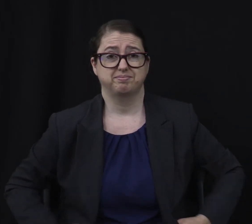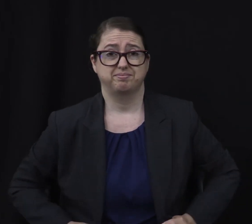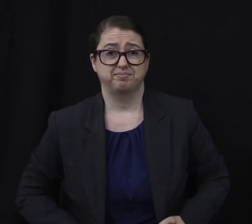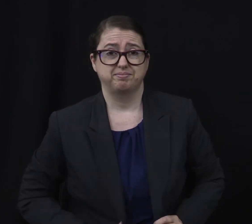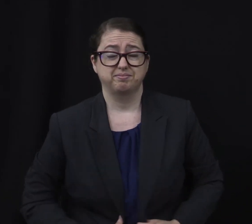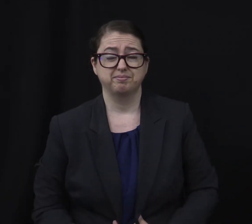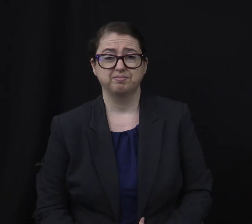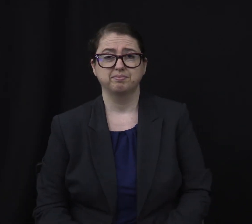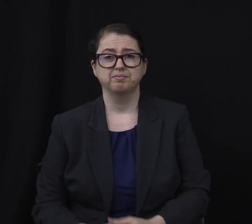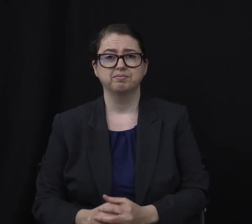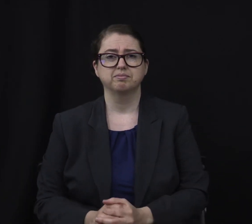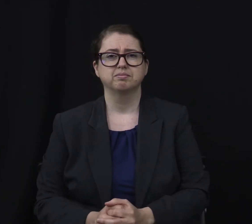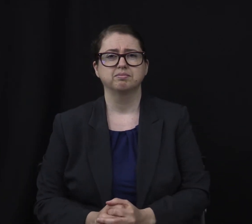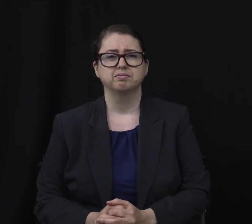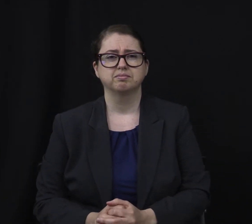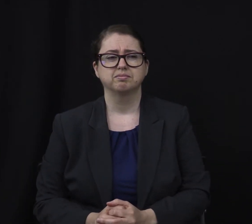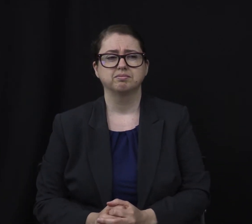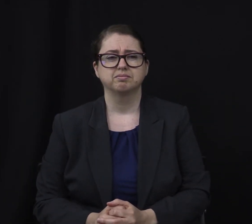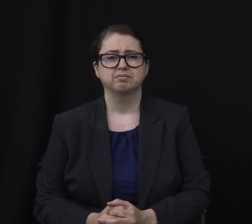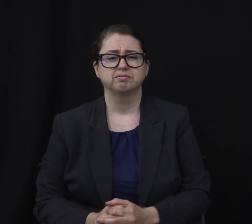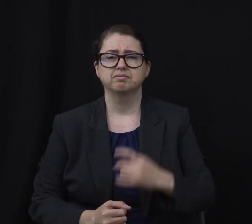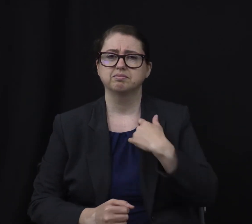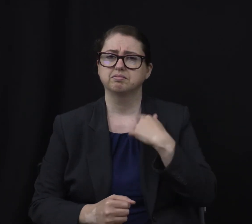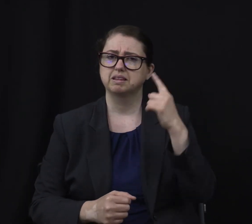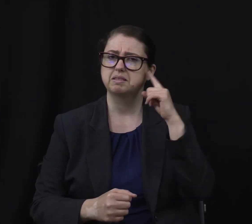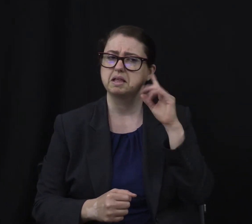I think back to the Garden of Eden,